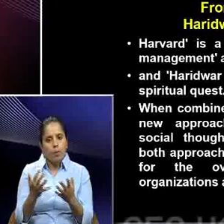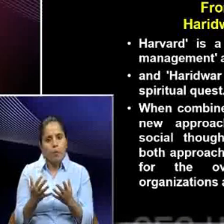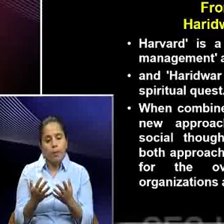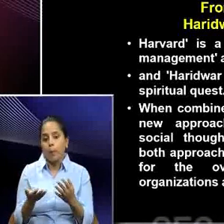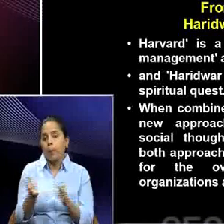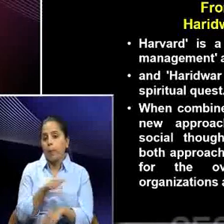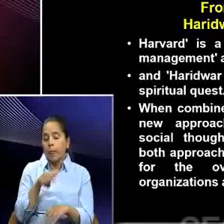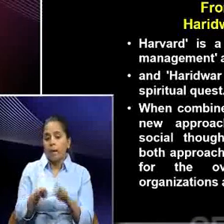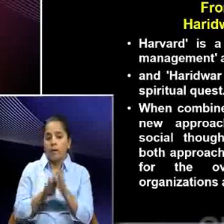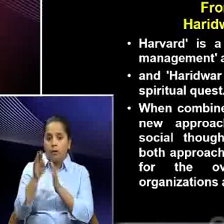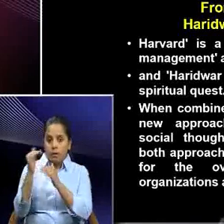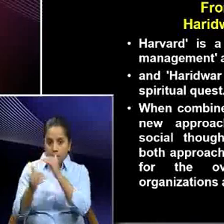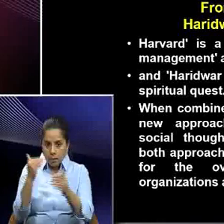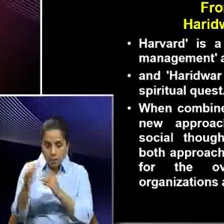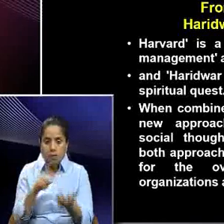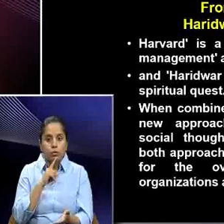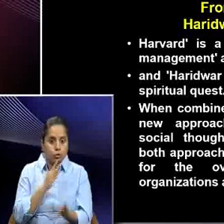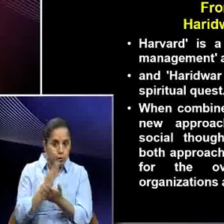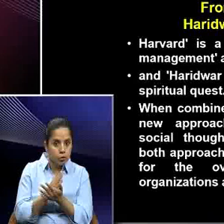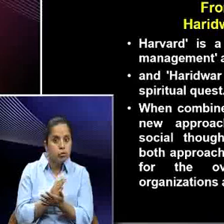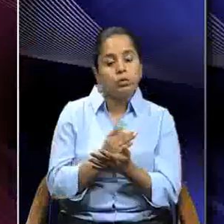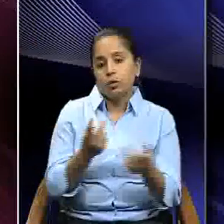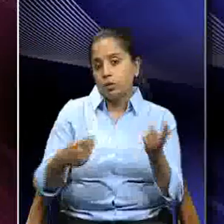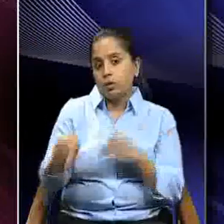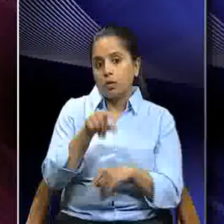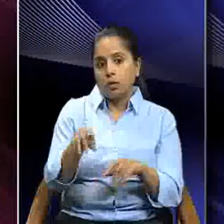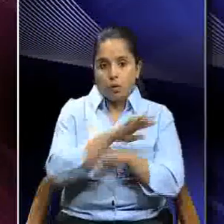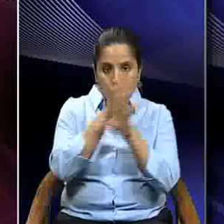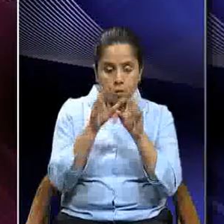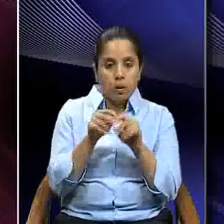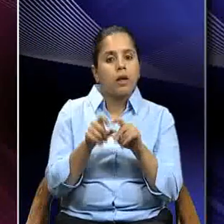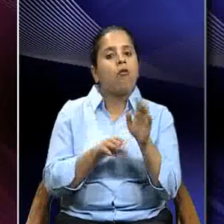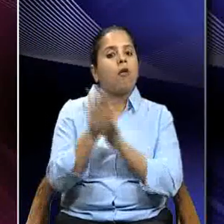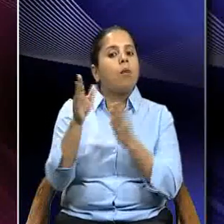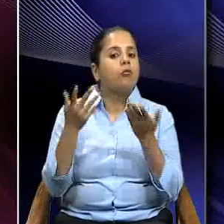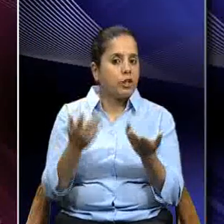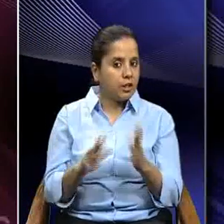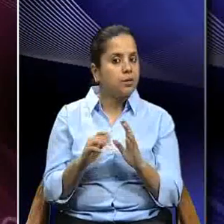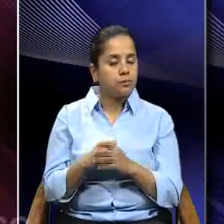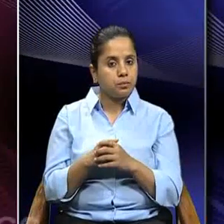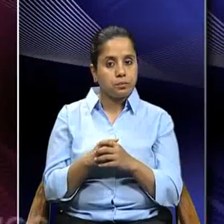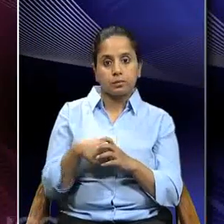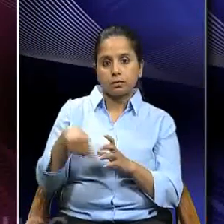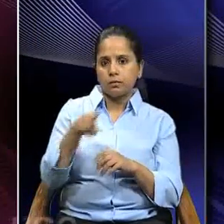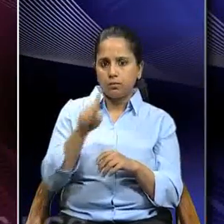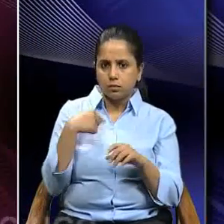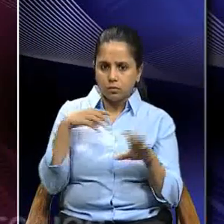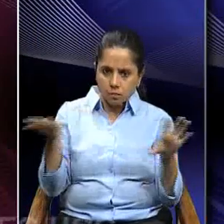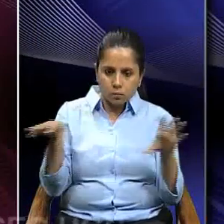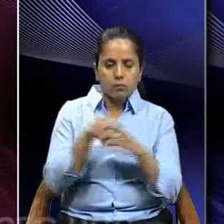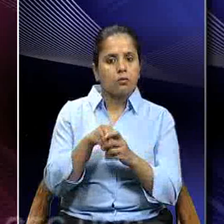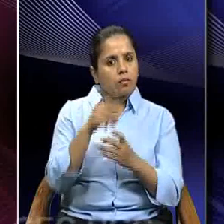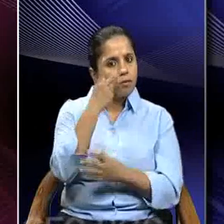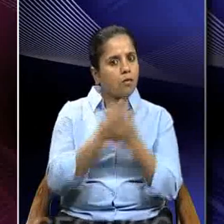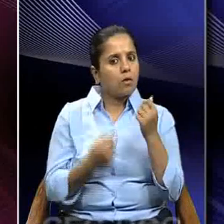from progressing, from ensuring that they are holistically developed. So we have to combine both. We